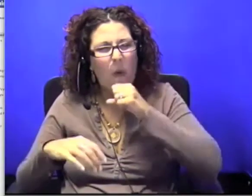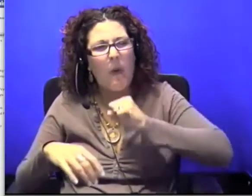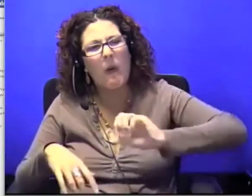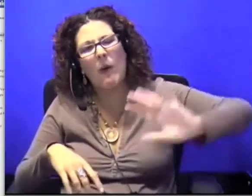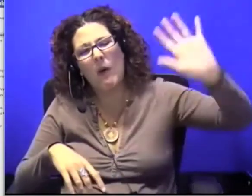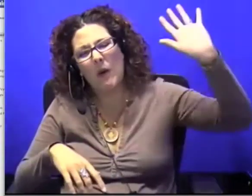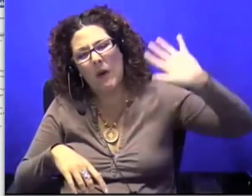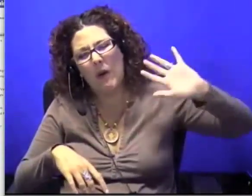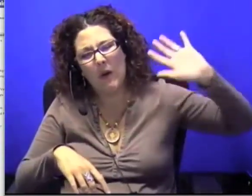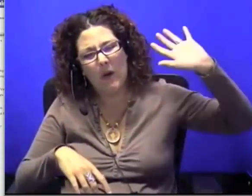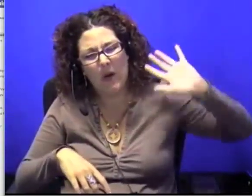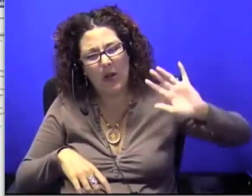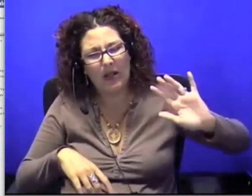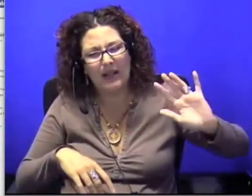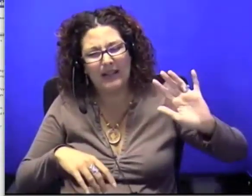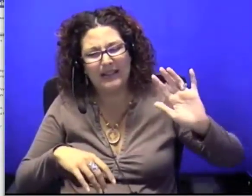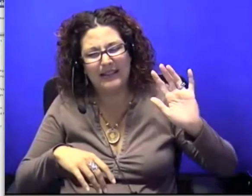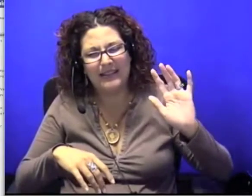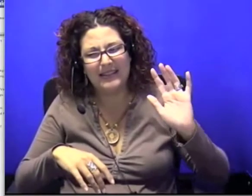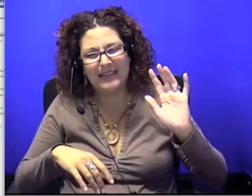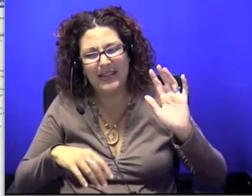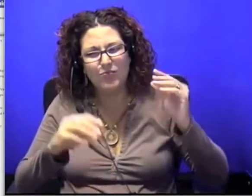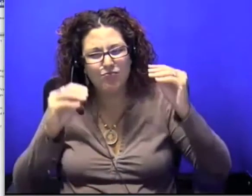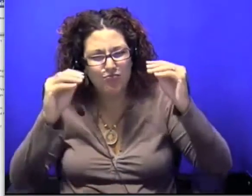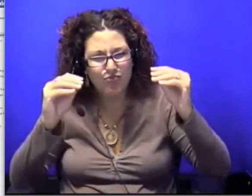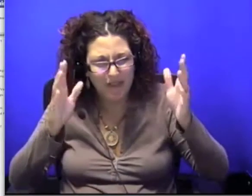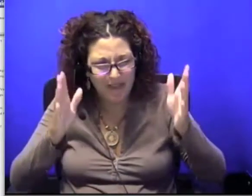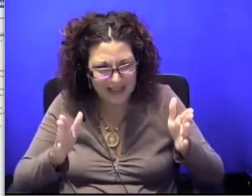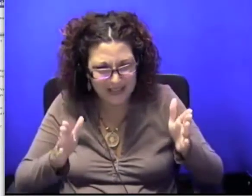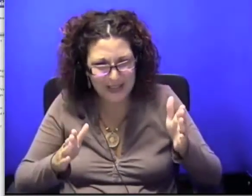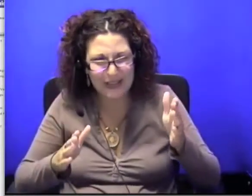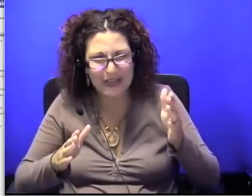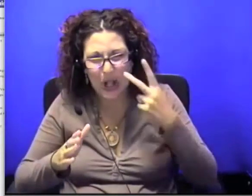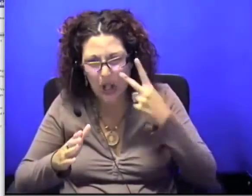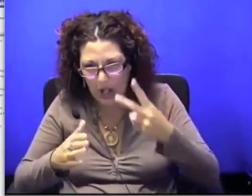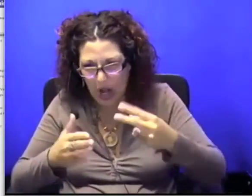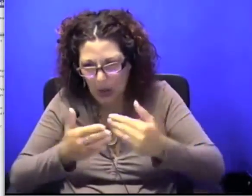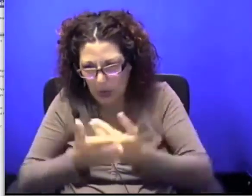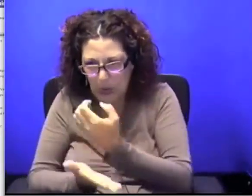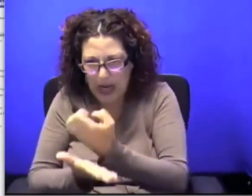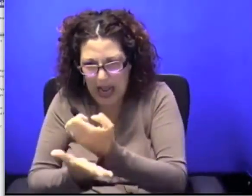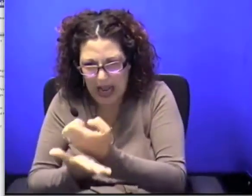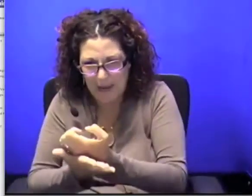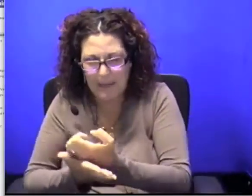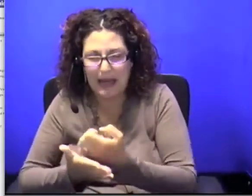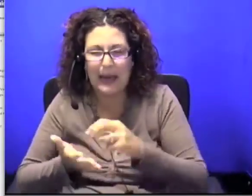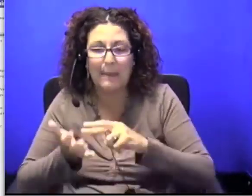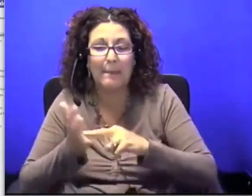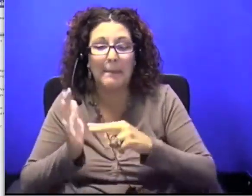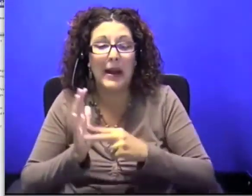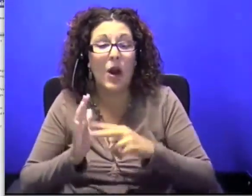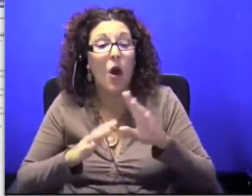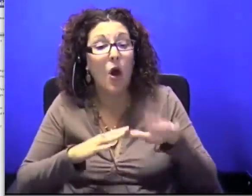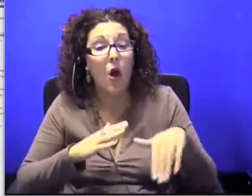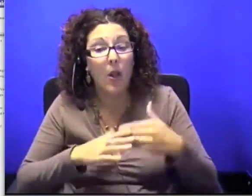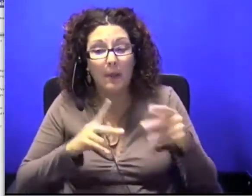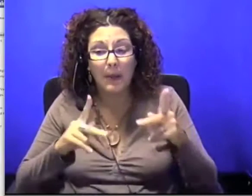old professors are willing to look at a new economy, meaning that all of